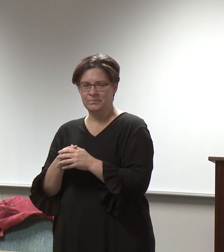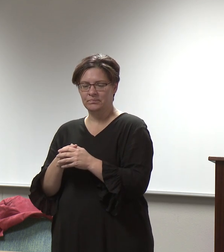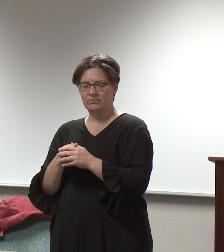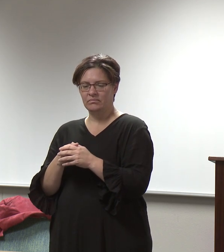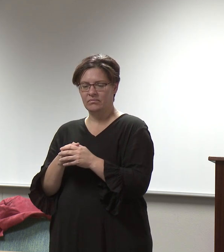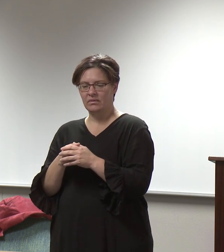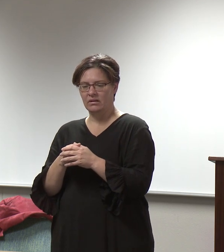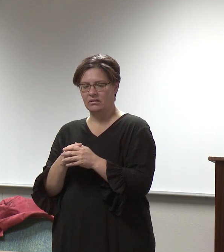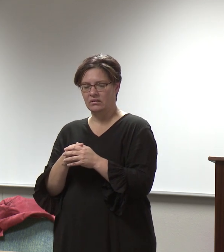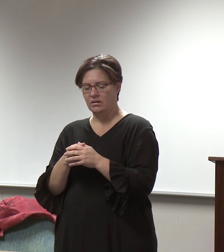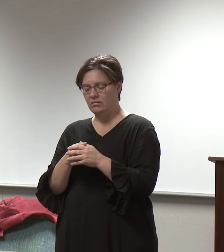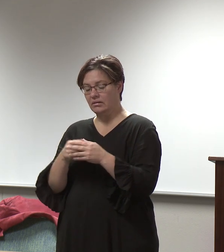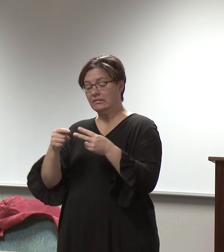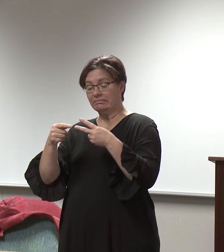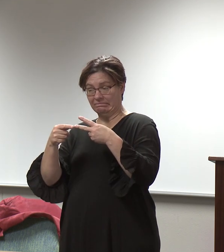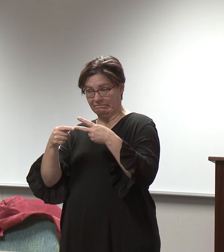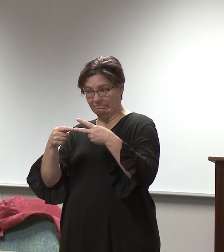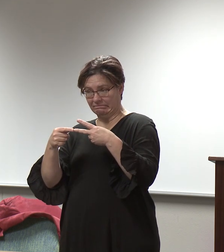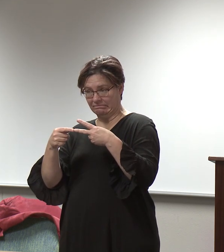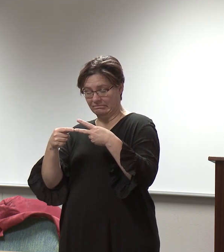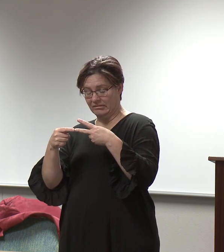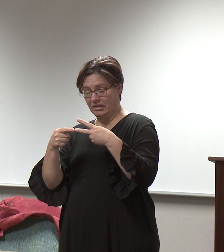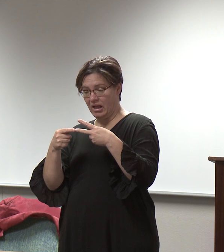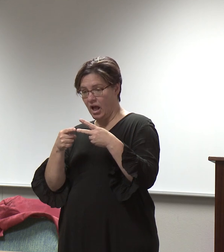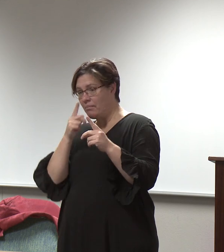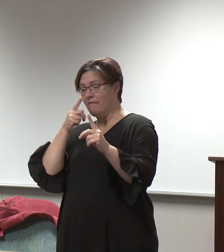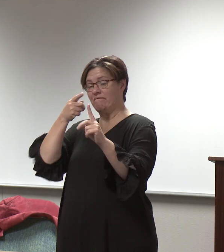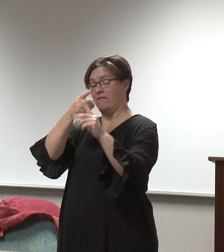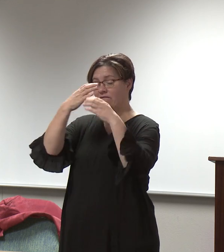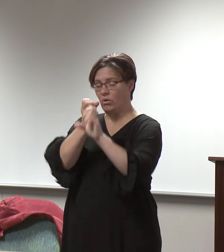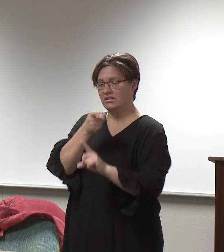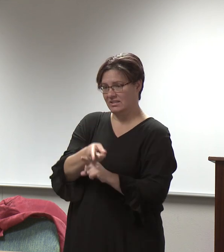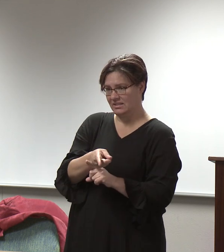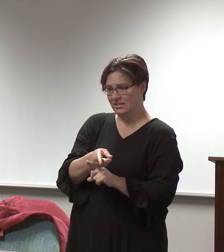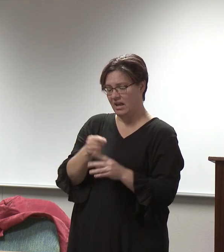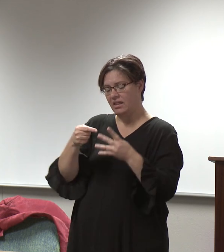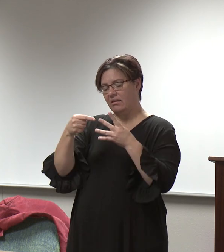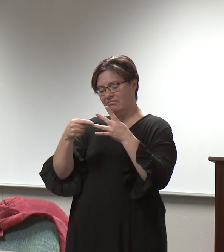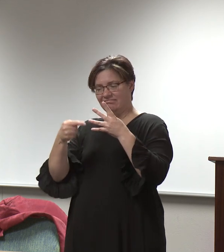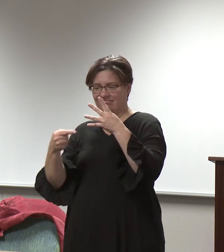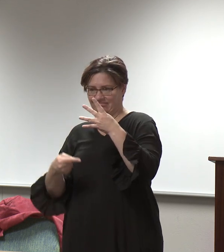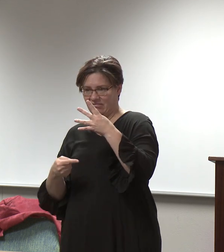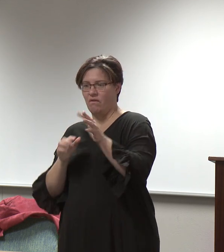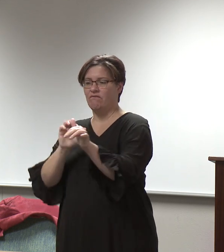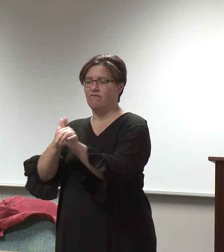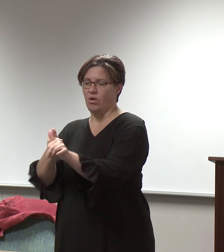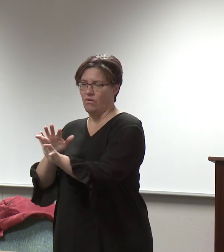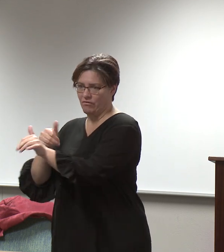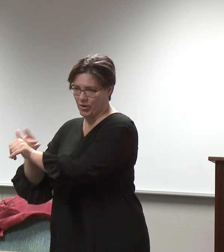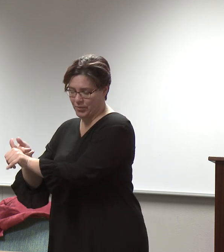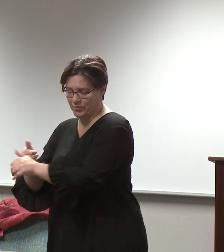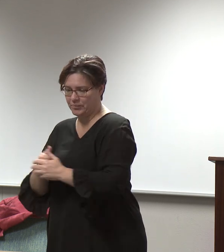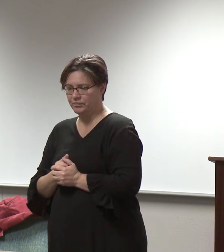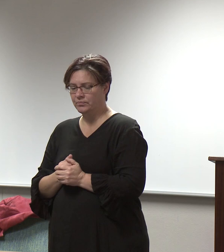see that the second talk speaks to this one and therefore follows on it. Well,